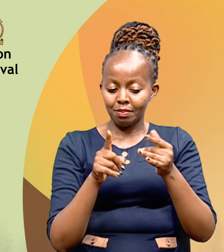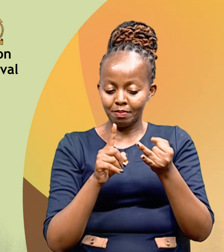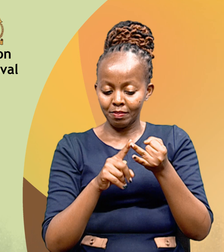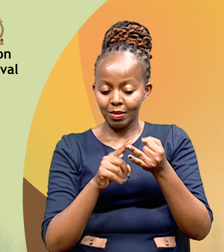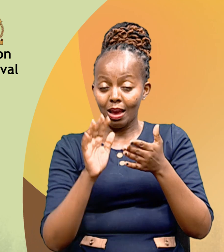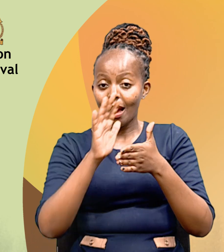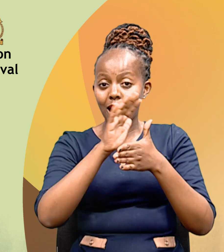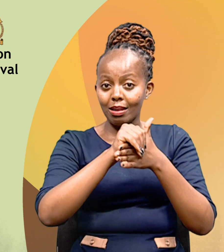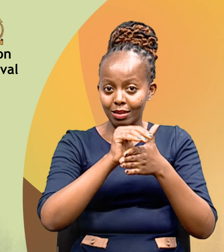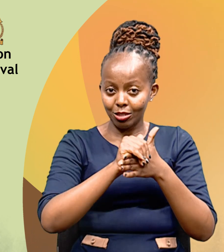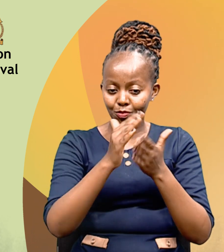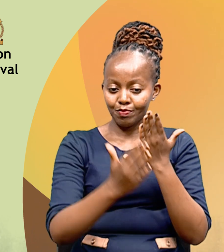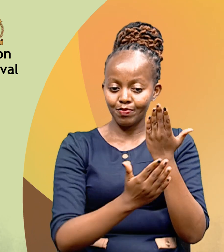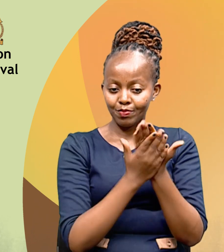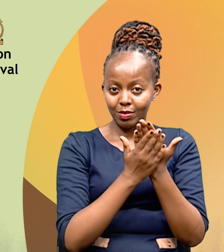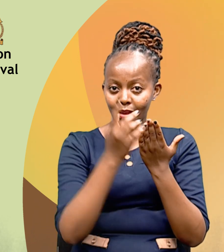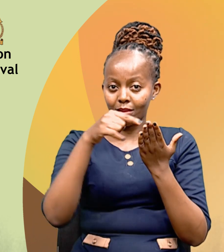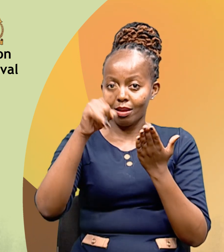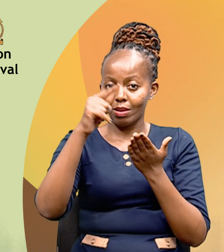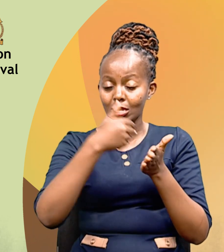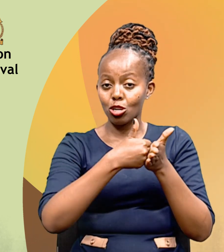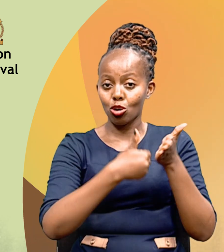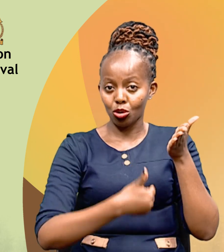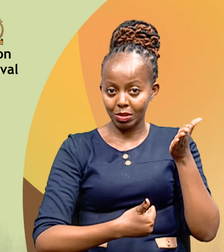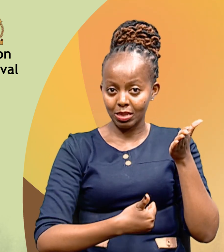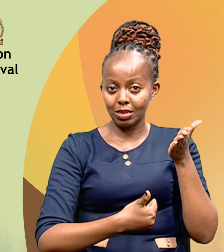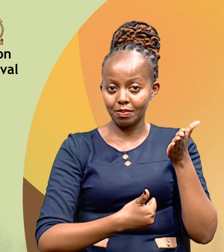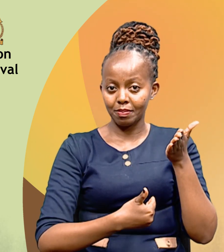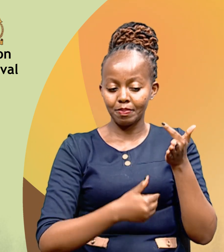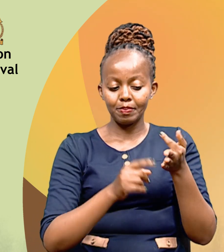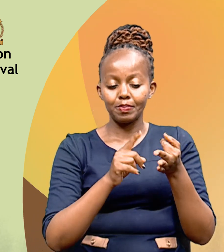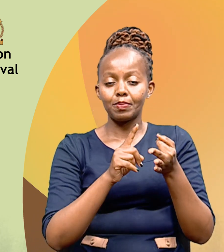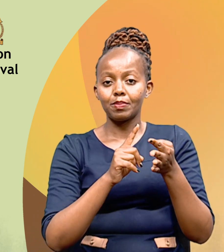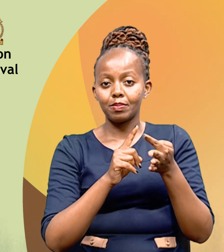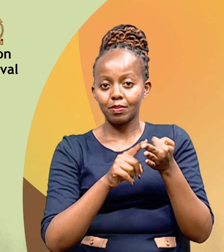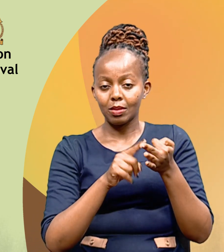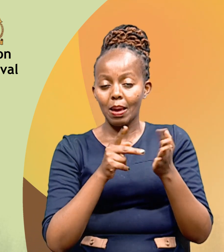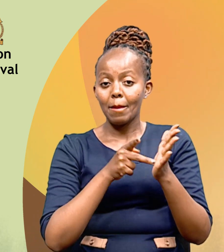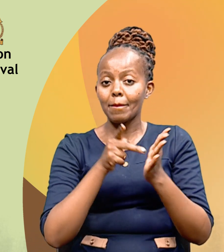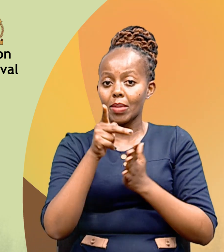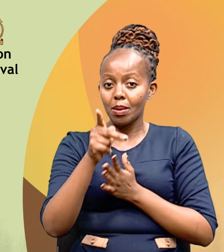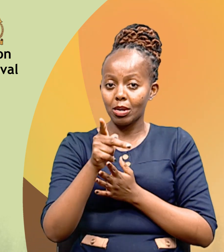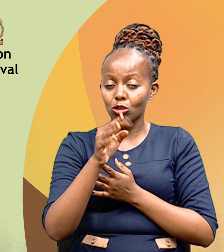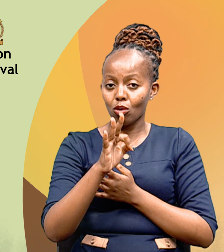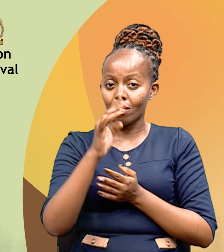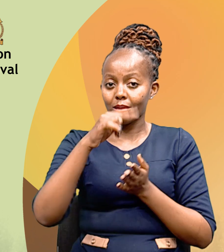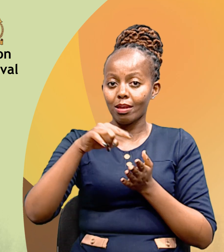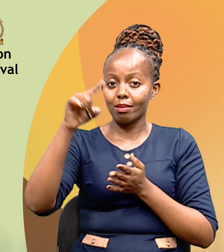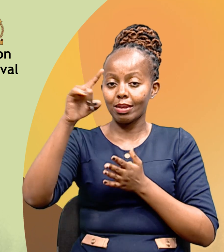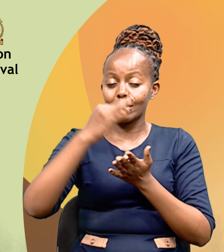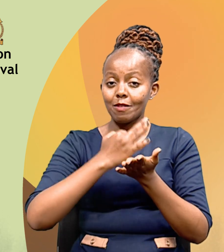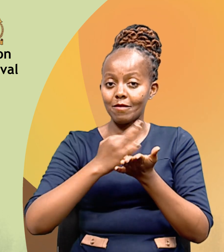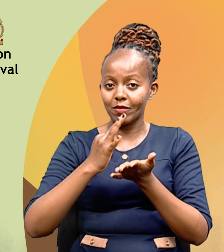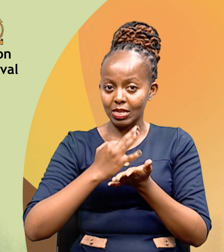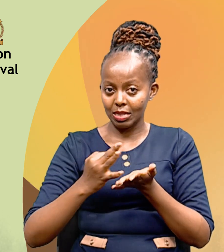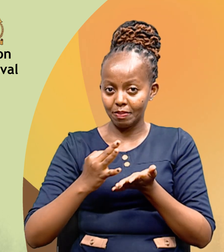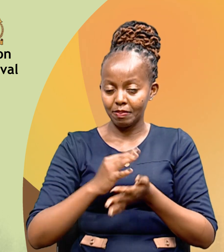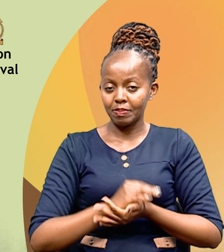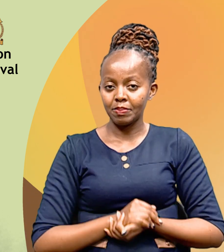attach requisite documents, and payment of requisite fees.